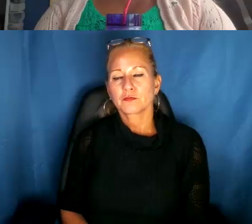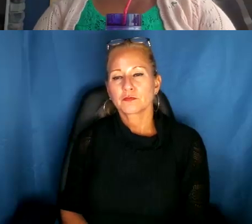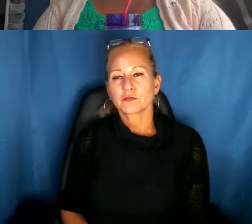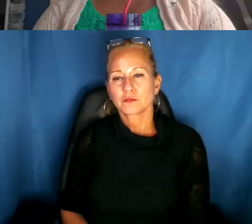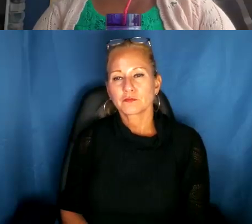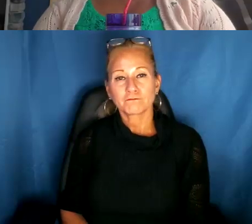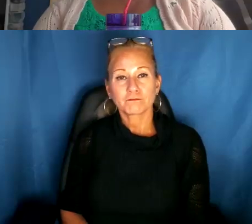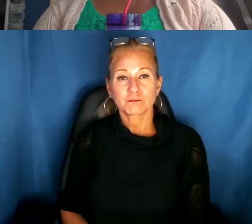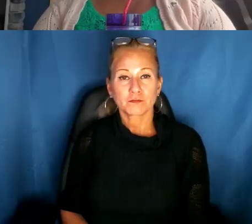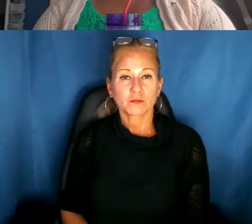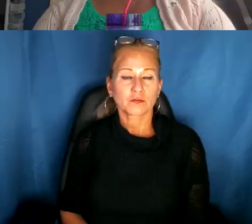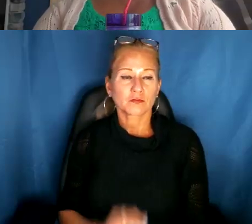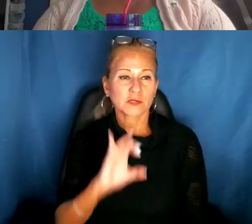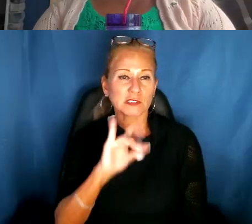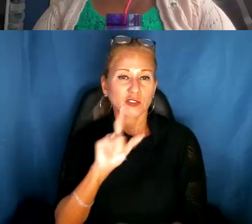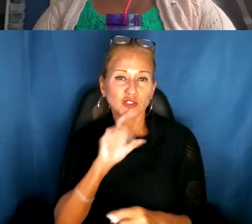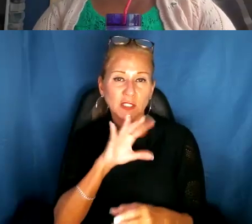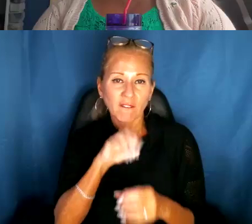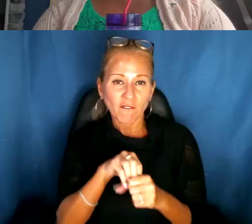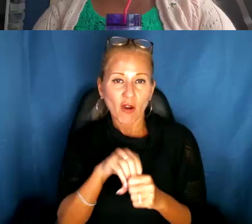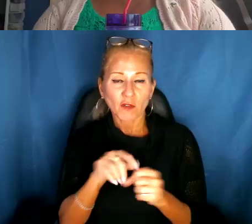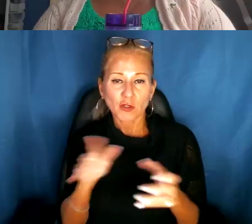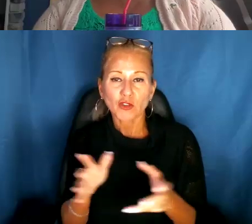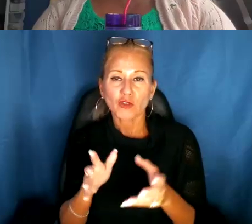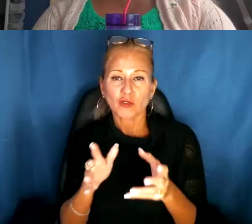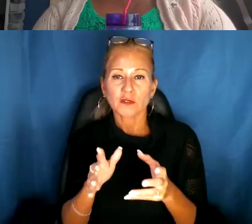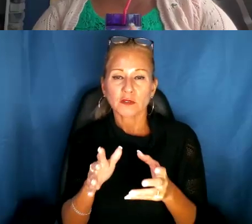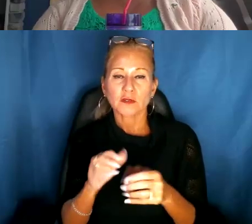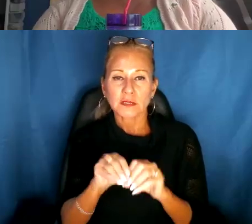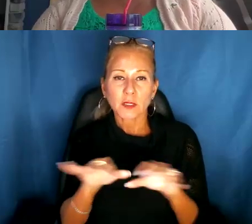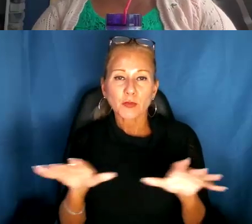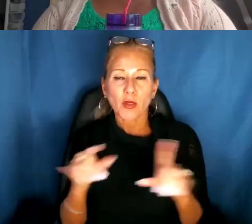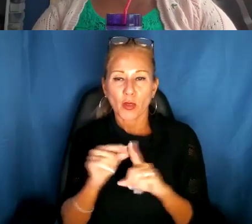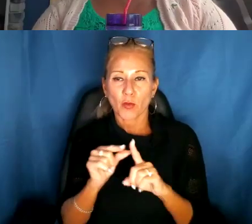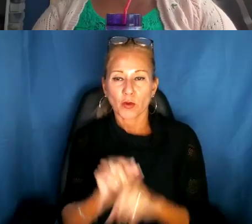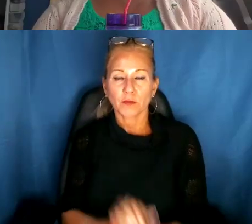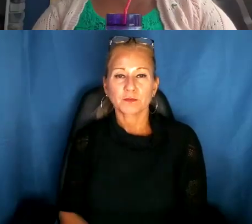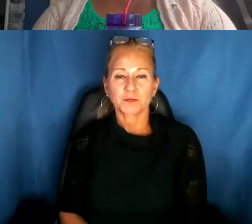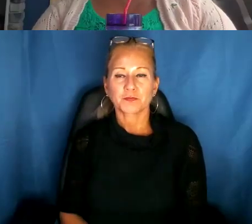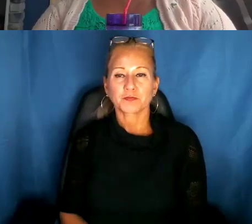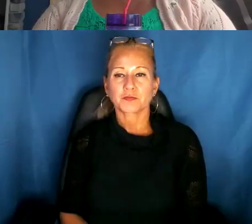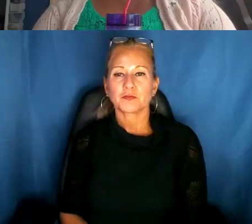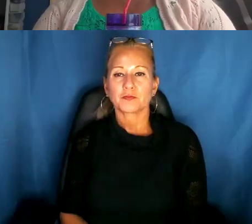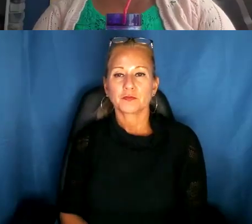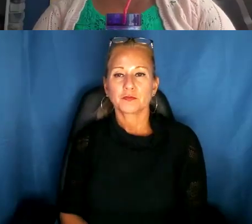in self-direction and know about it and encourage it and spread the word to other consumers.